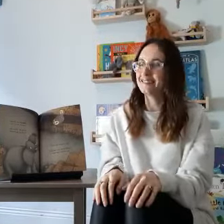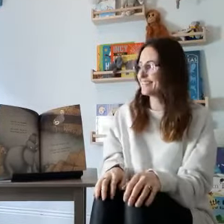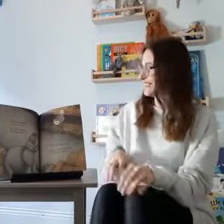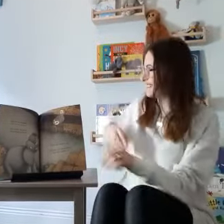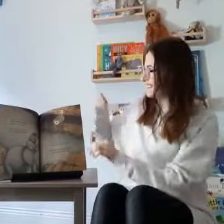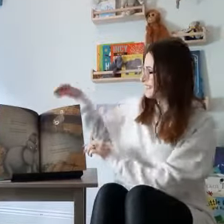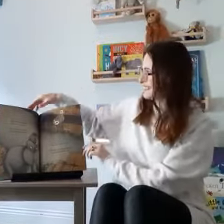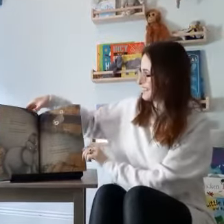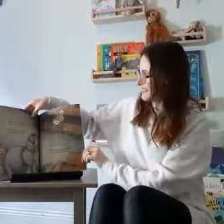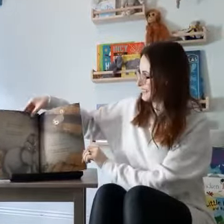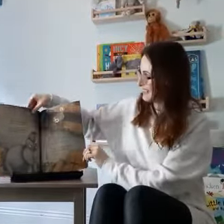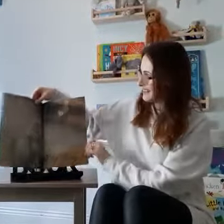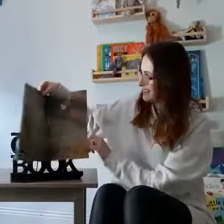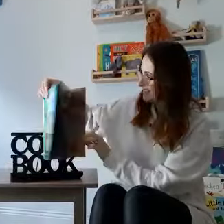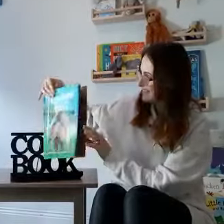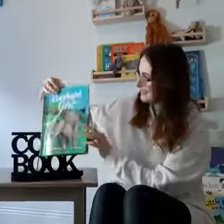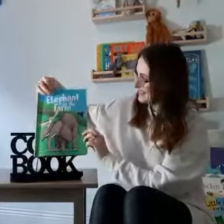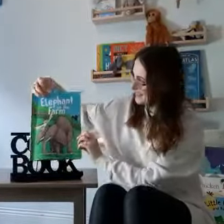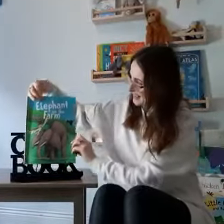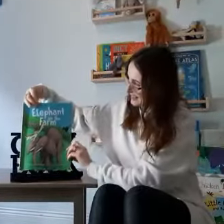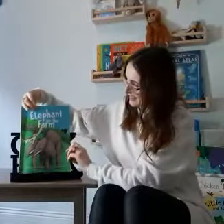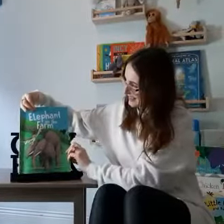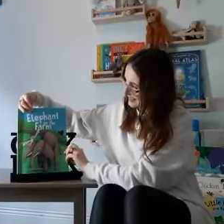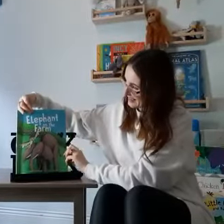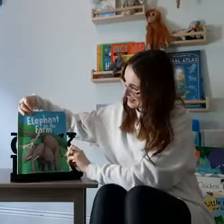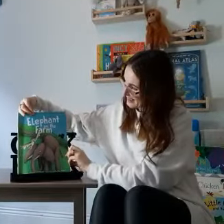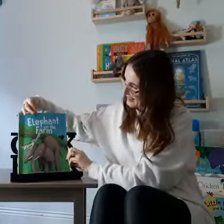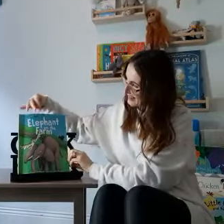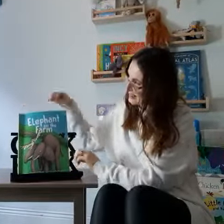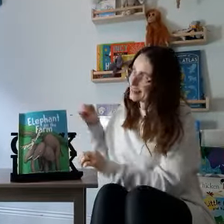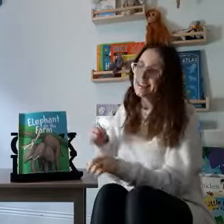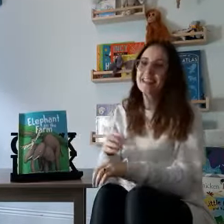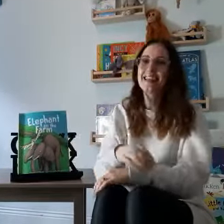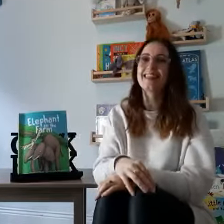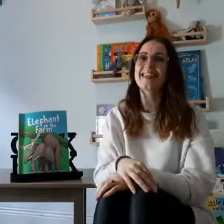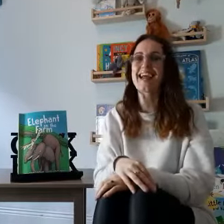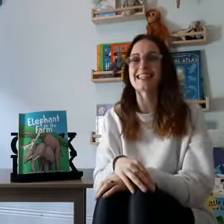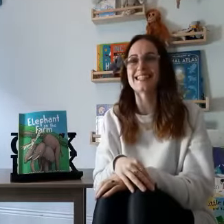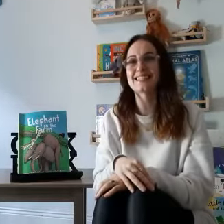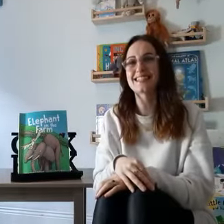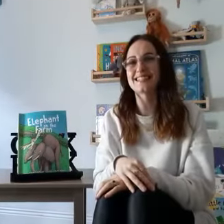The end.